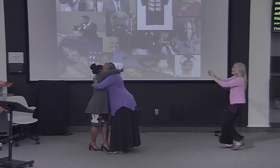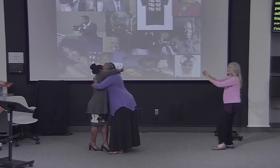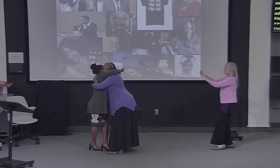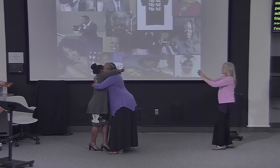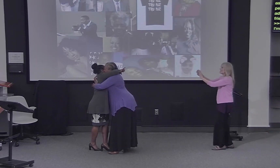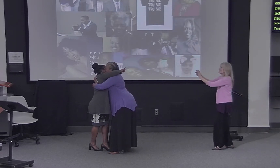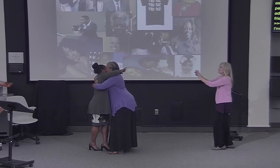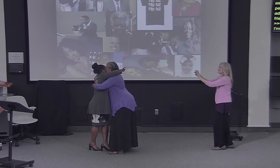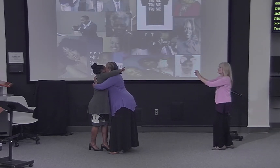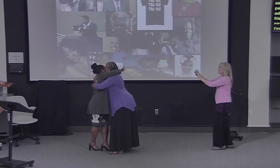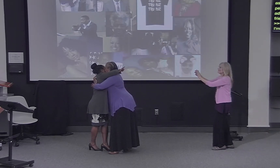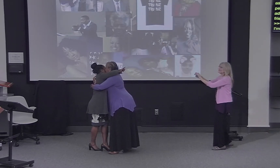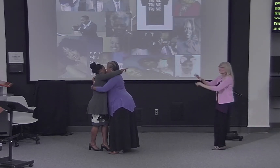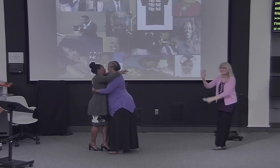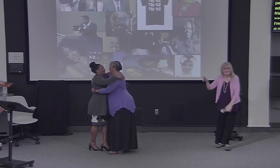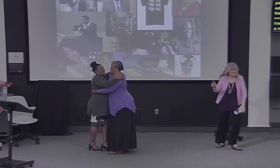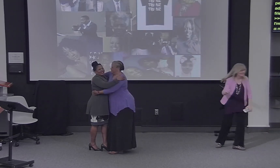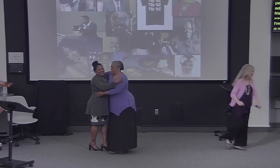hats off, and congratulations.